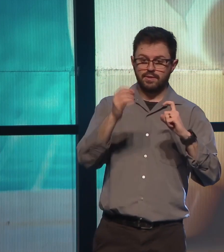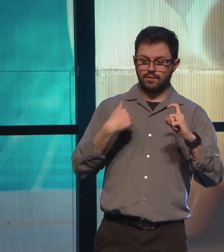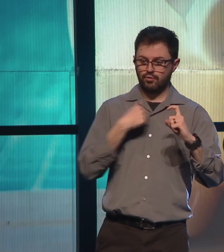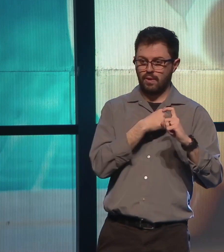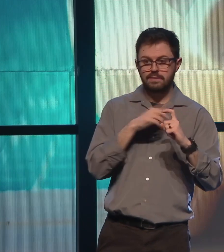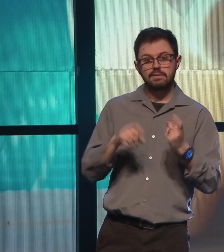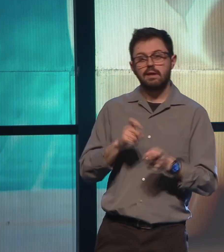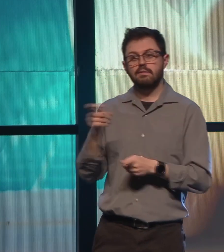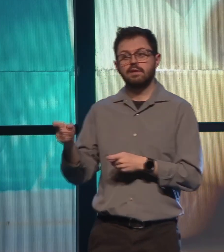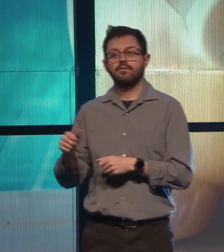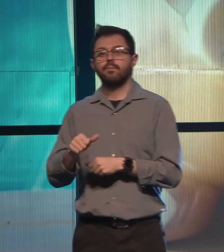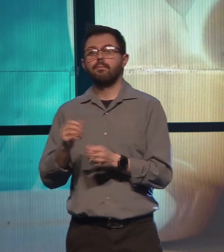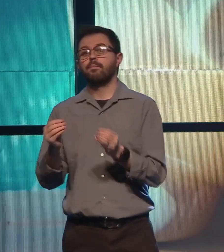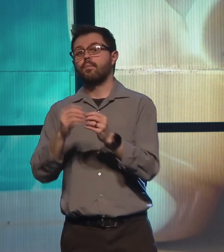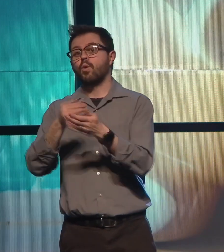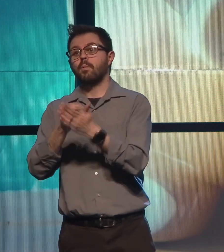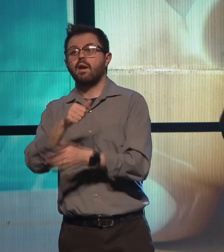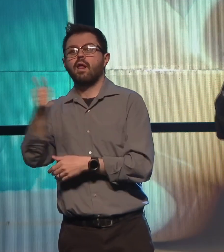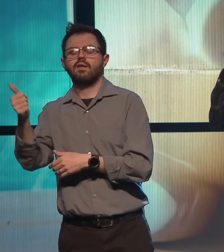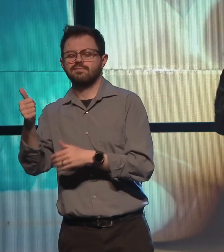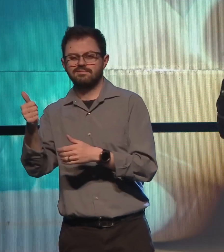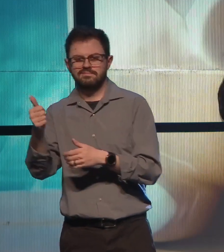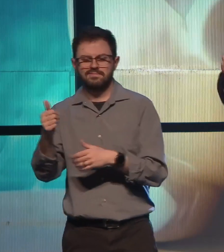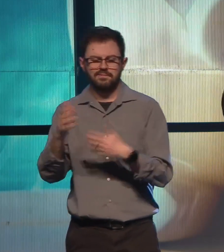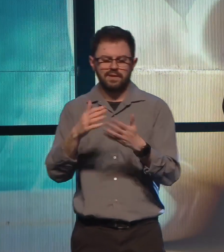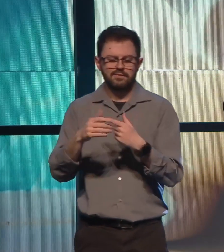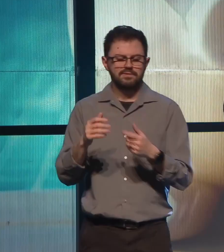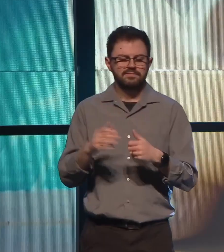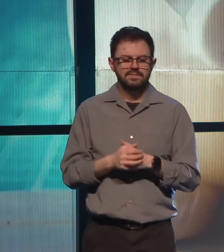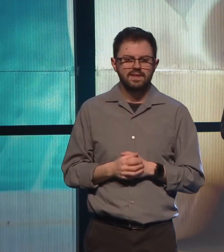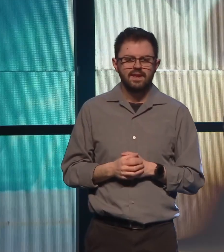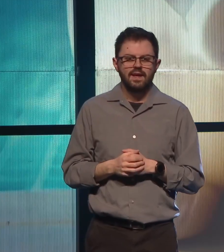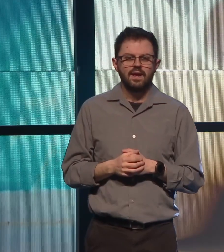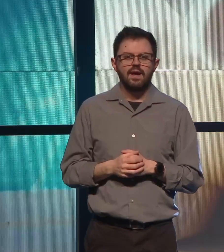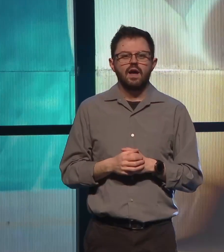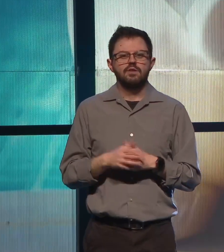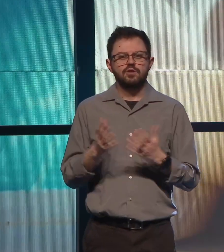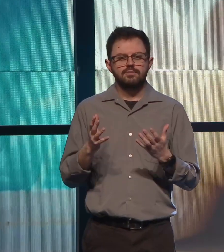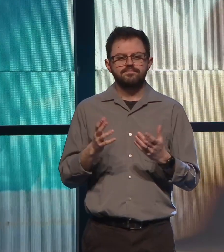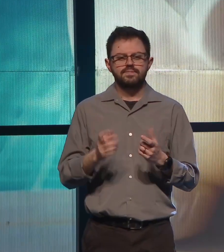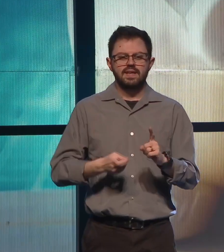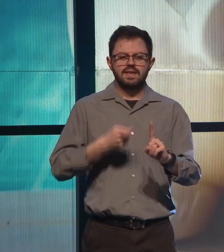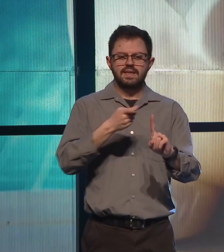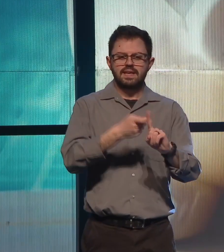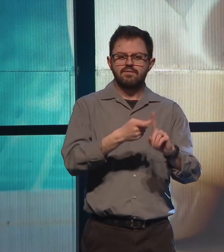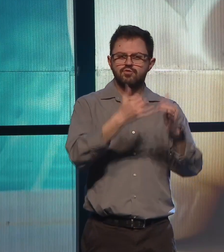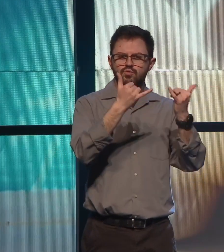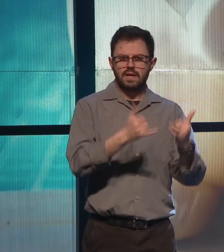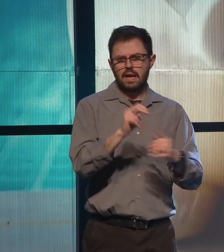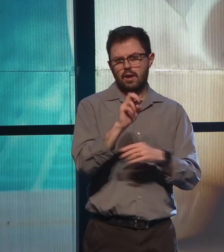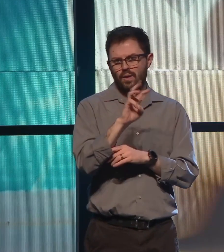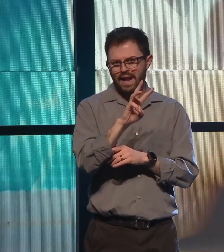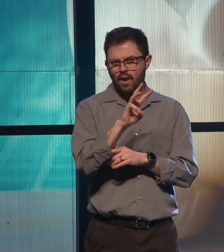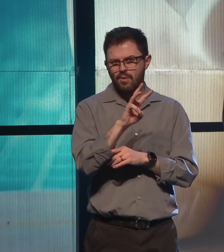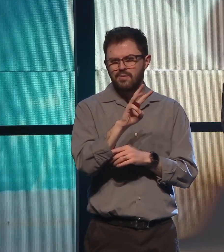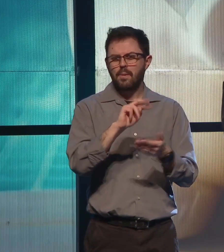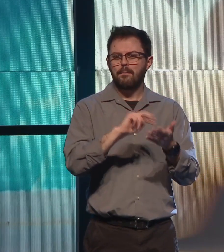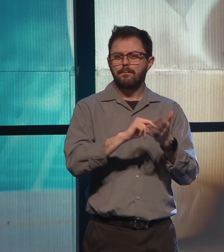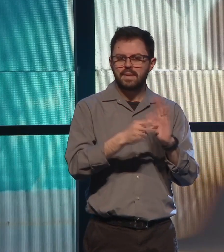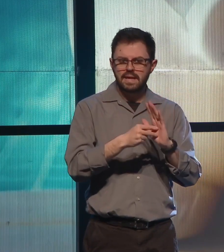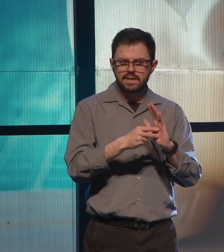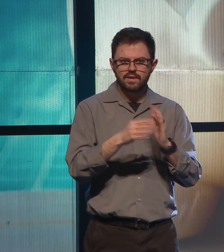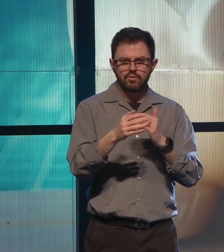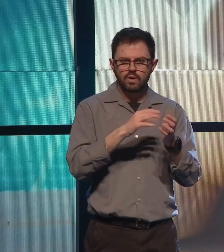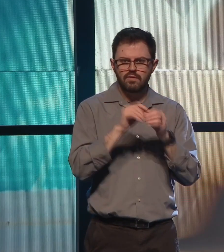whatever that is, okay? Now, here's the give to now. So now is sustaining what blesses you, okay, what encourages you.